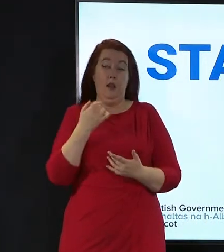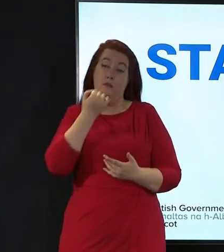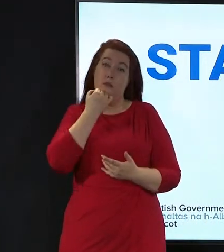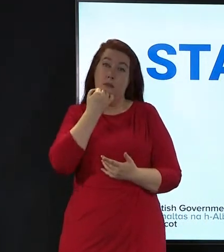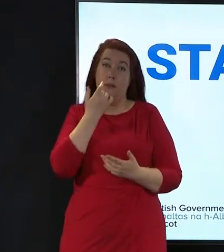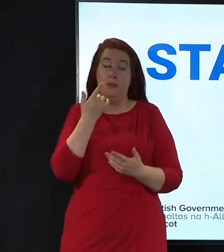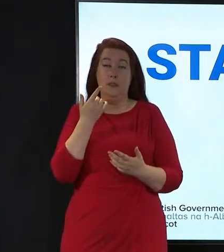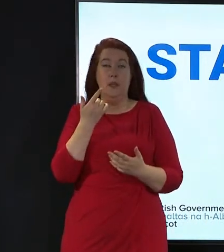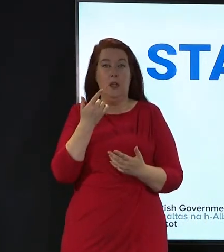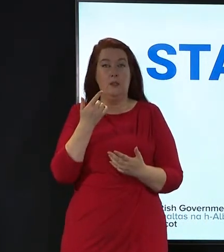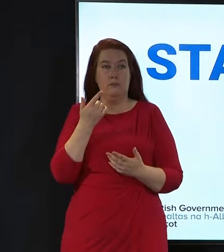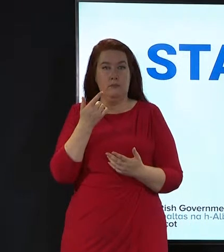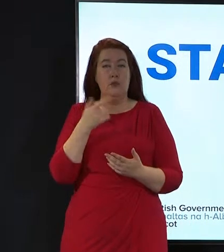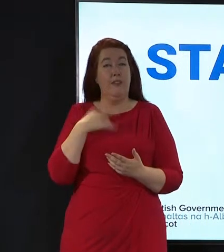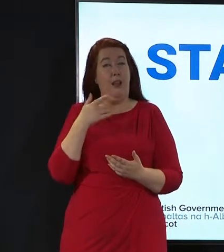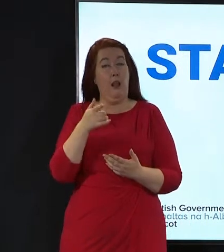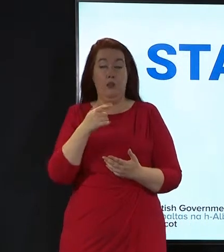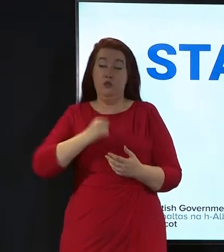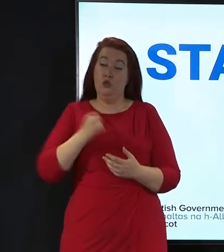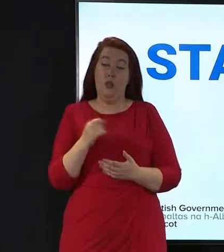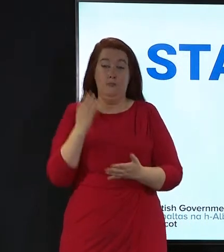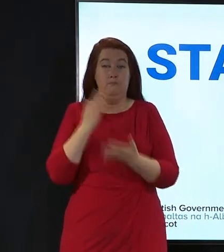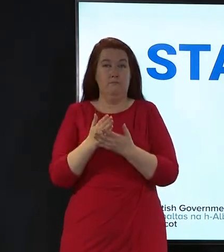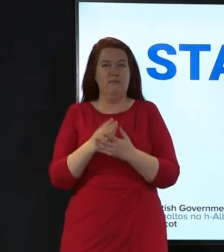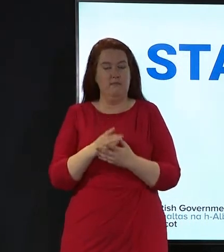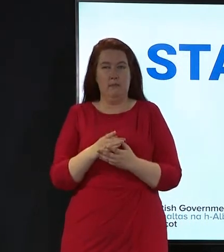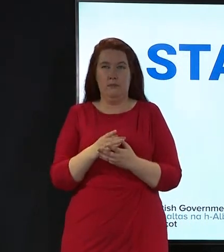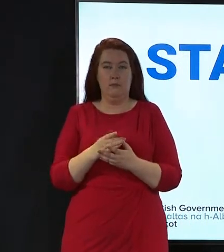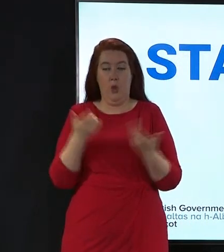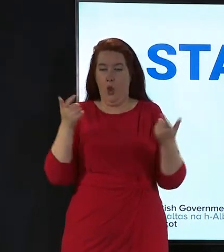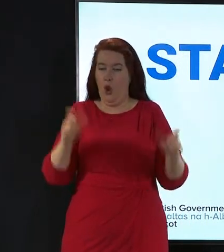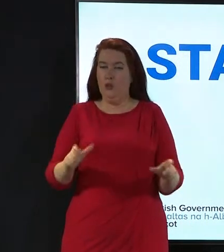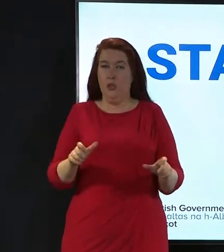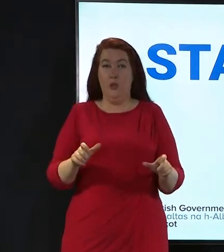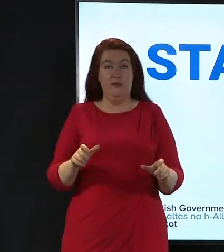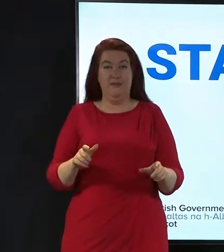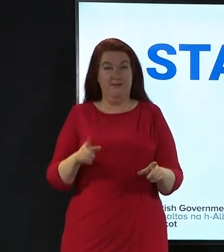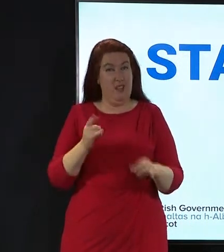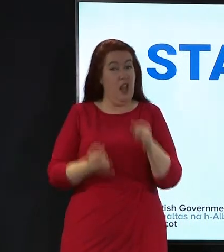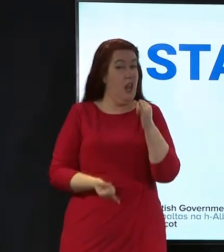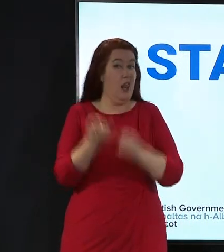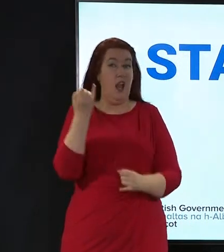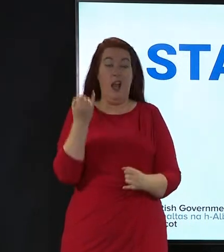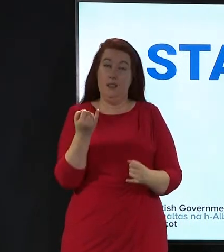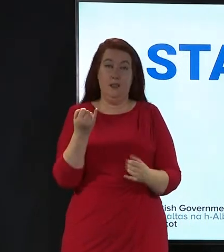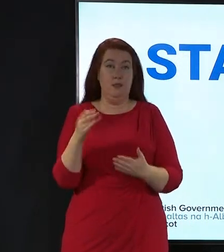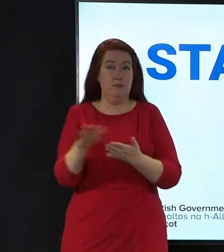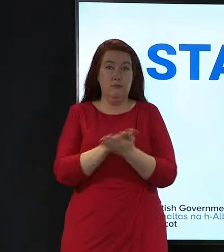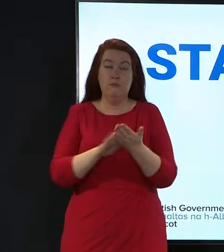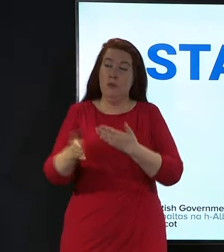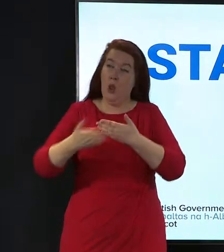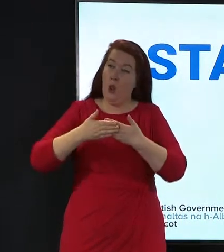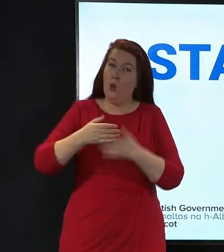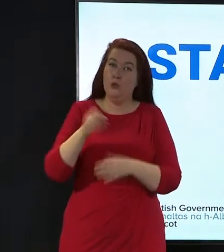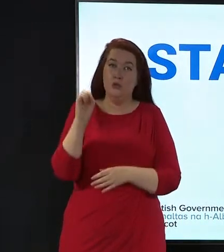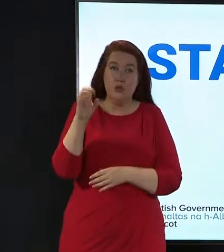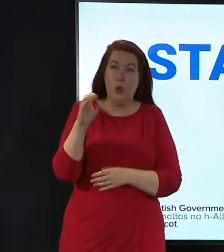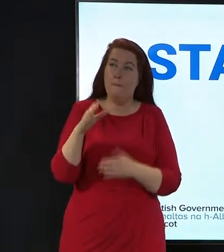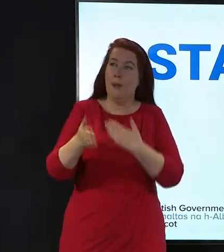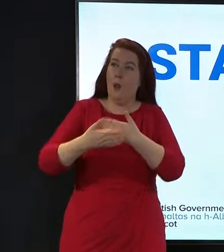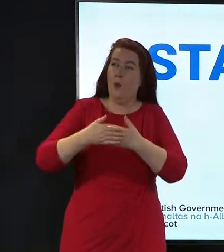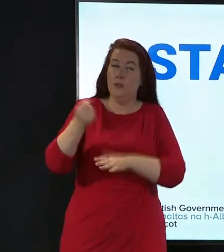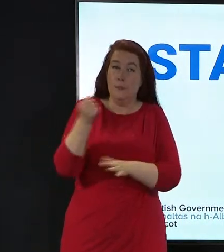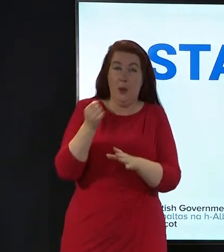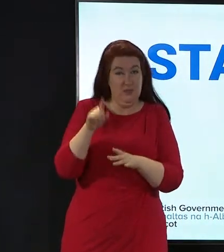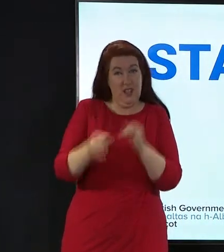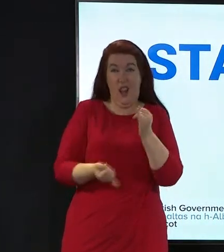seen the last of lockdowns? So, no return to sort of closed schools, closed shops, closed pubs. But